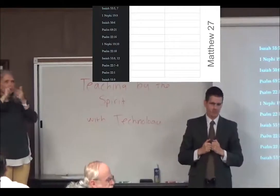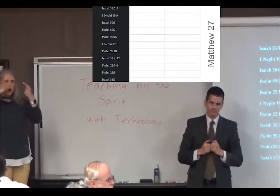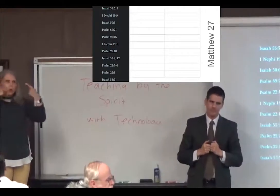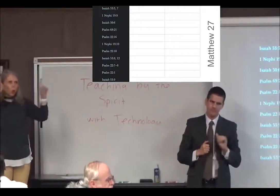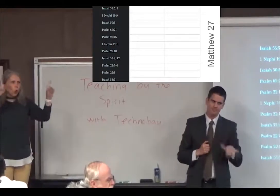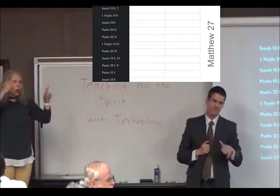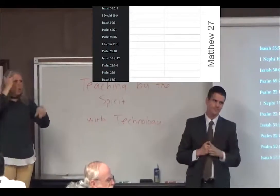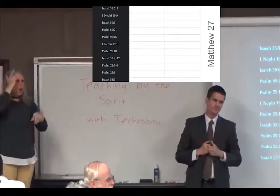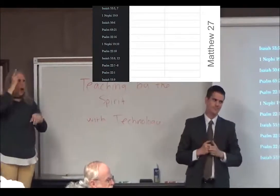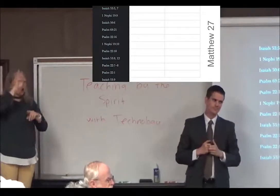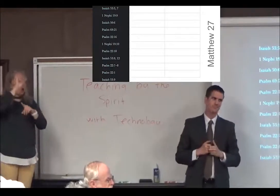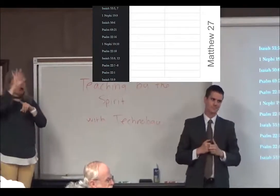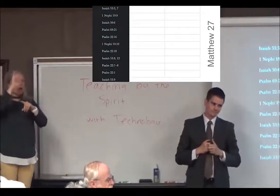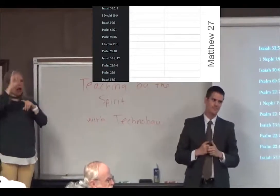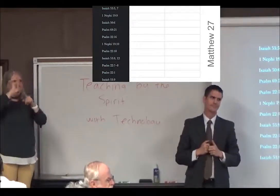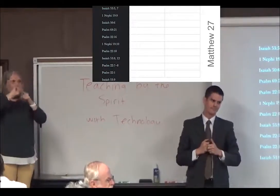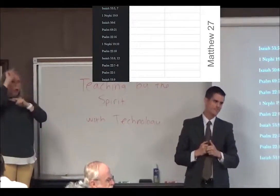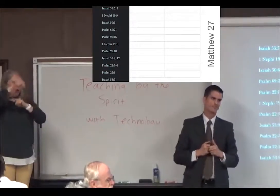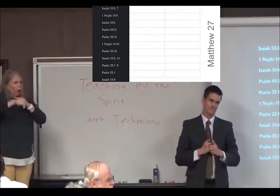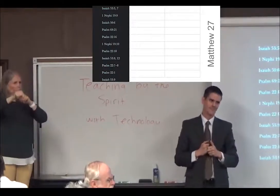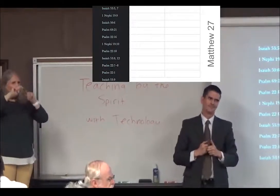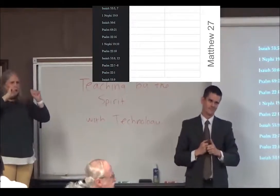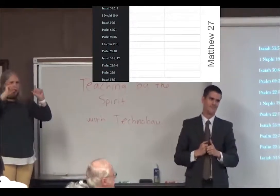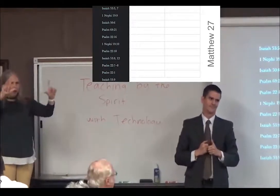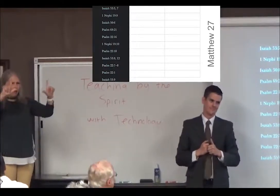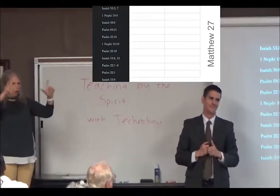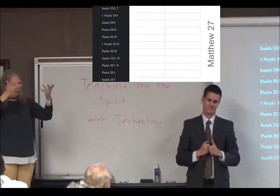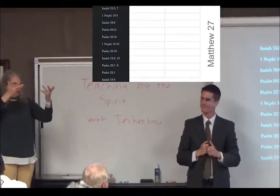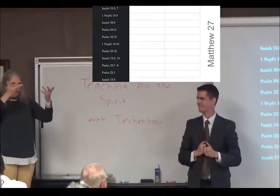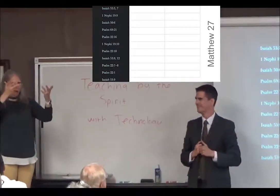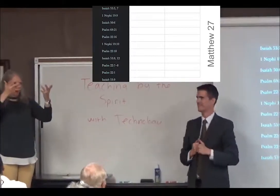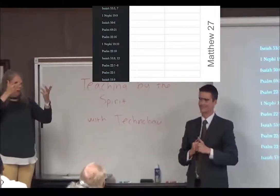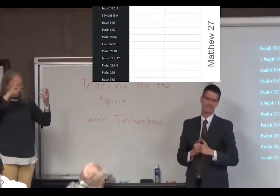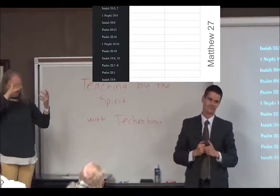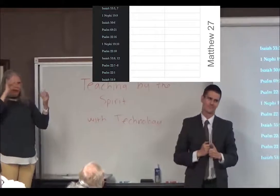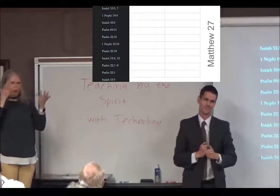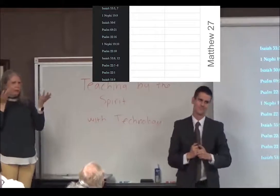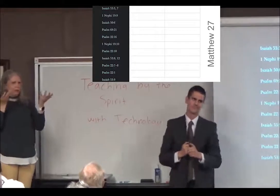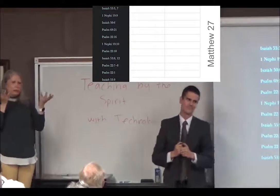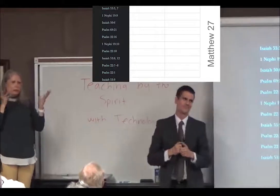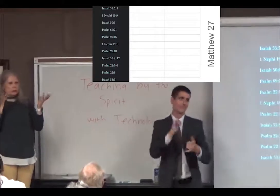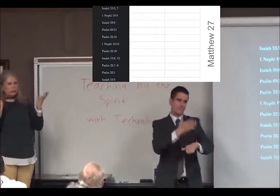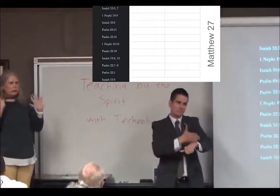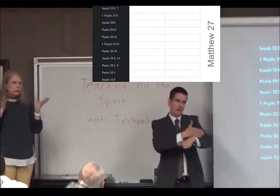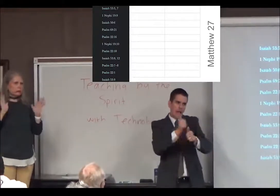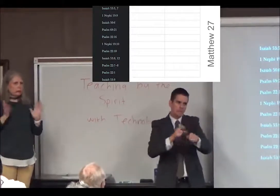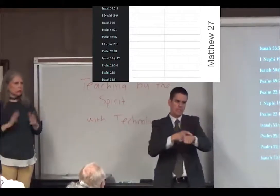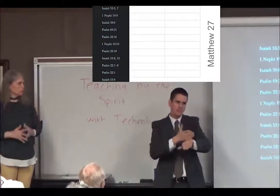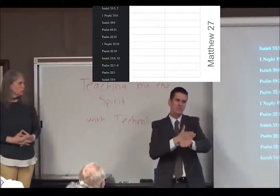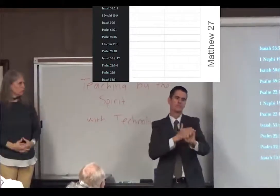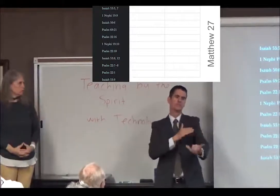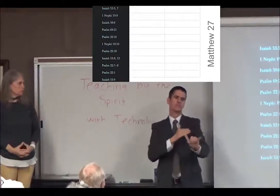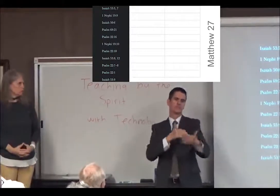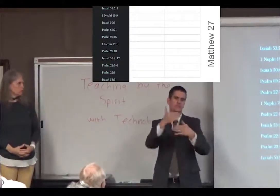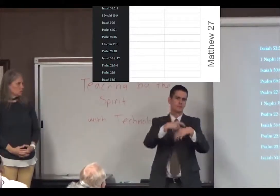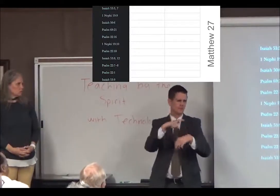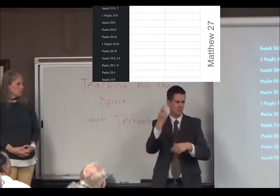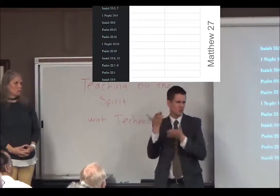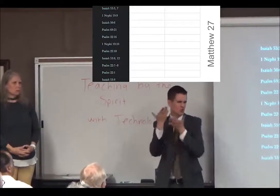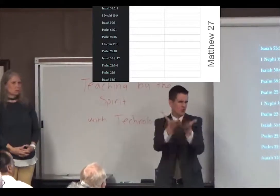Church video tends to use videos and it doesn't work because the Wi-Fi's not working and everything's just kind of hands down. Yep, we've got to improve every time to